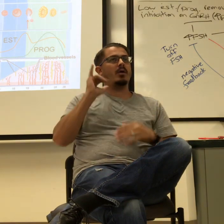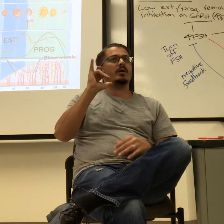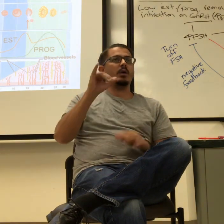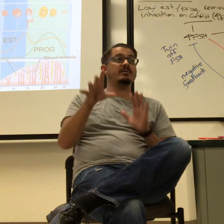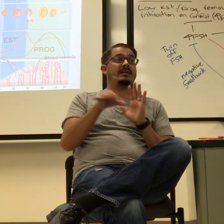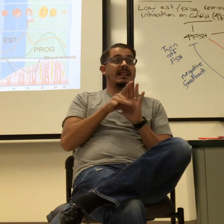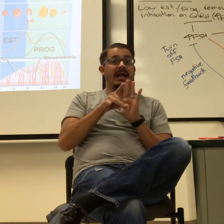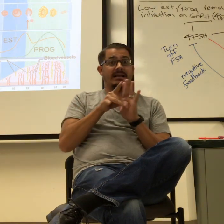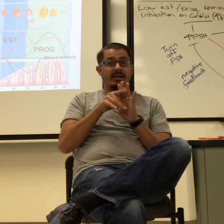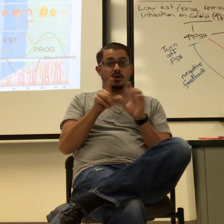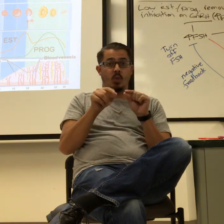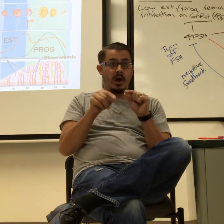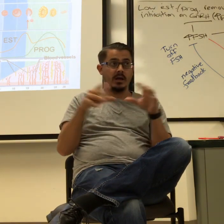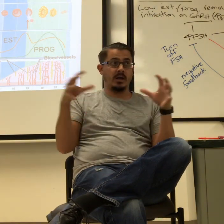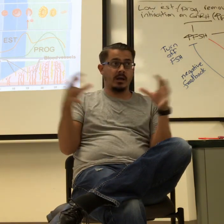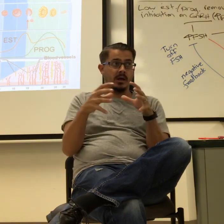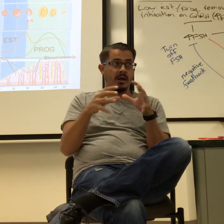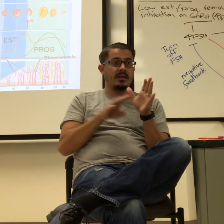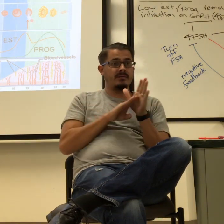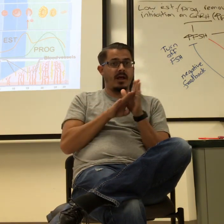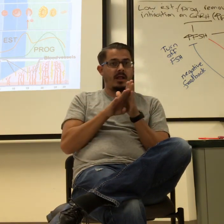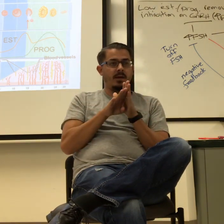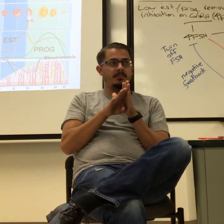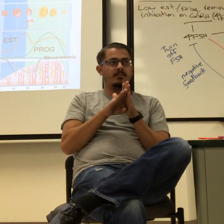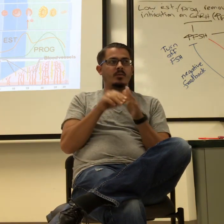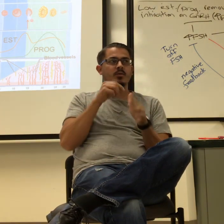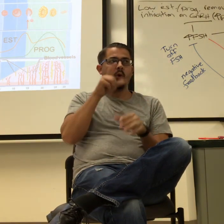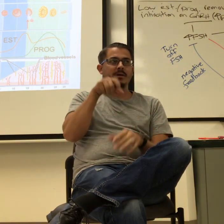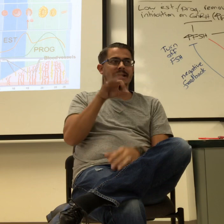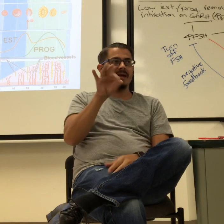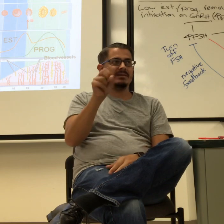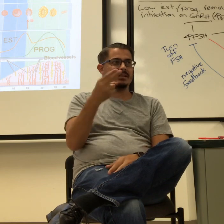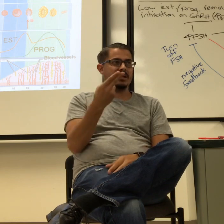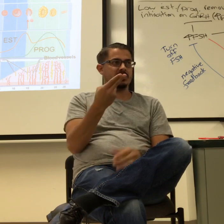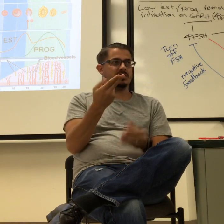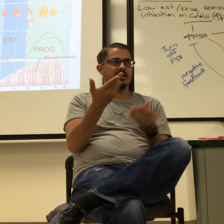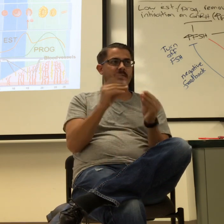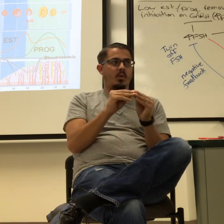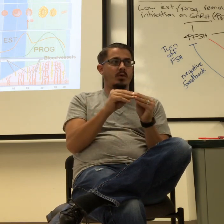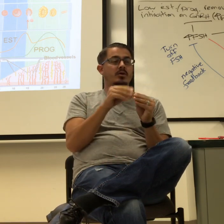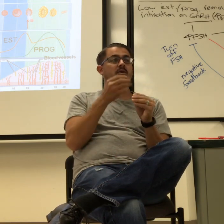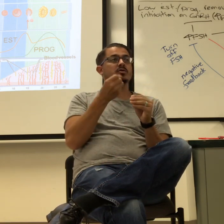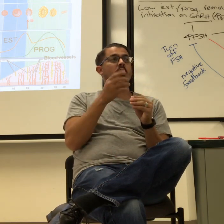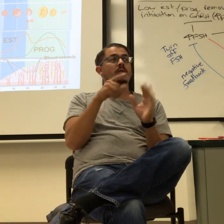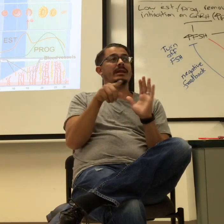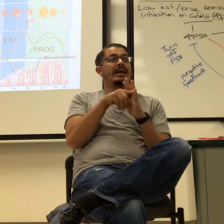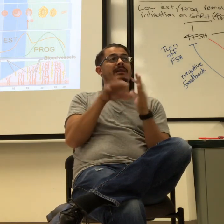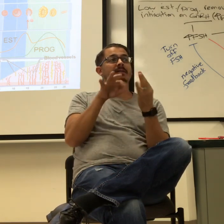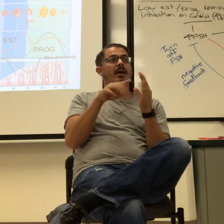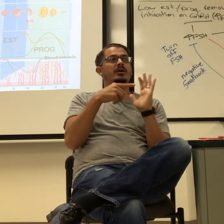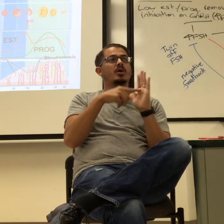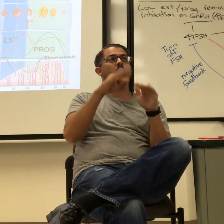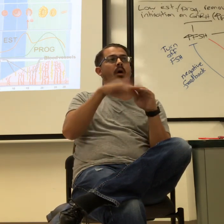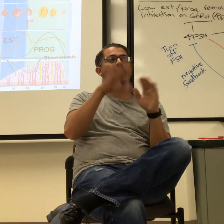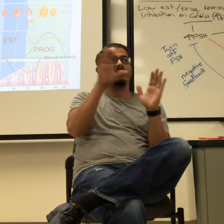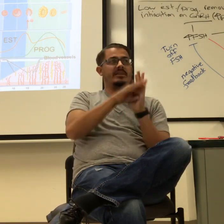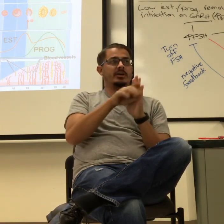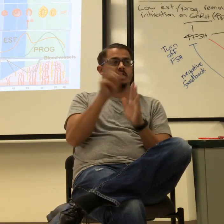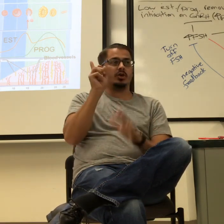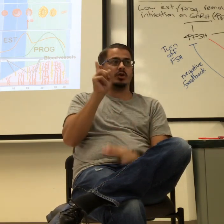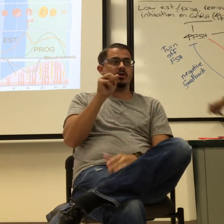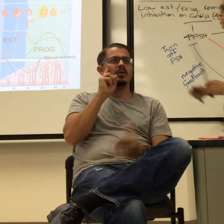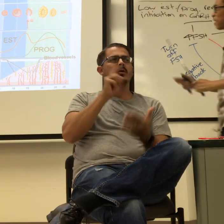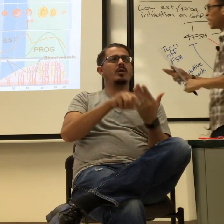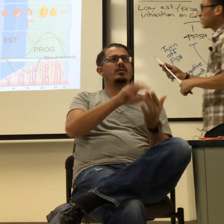our 20, they've developed, we don't need FSH anymore. This feedback is shown on the figure. Look